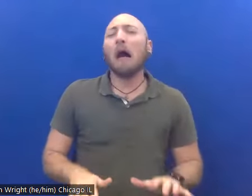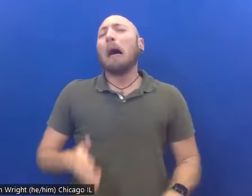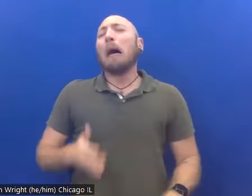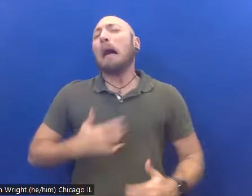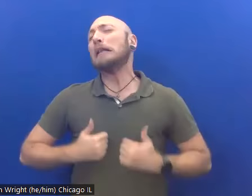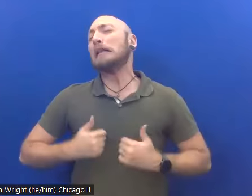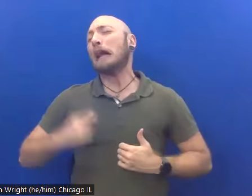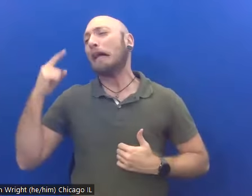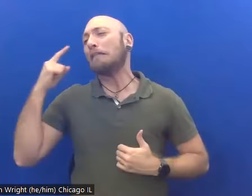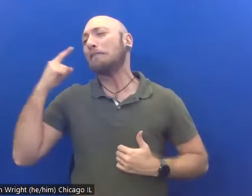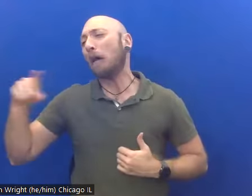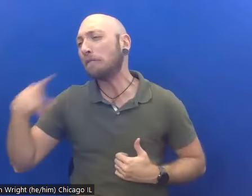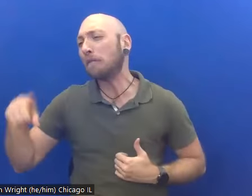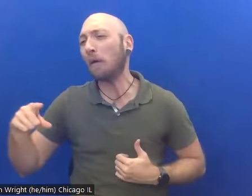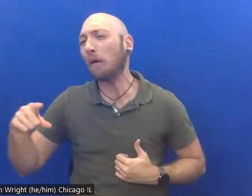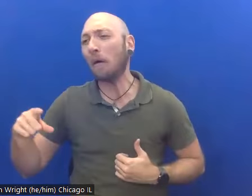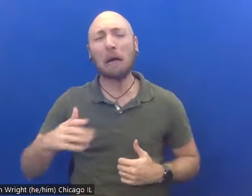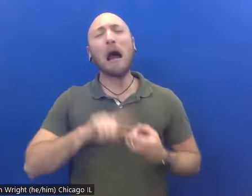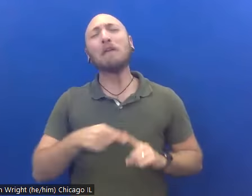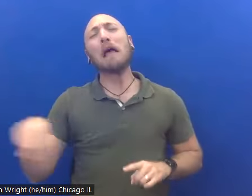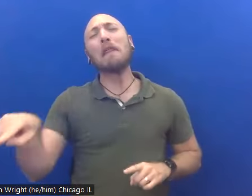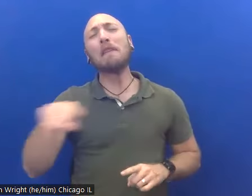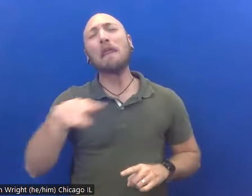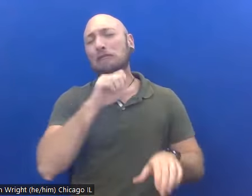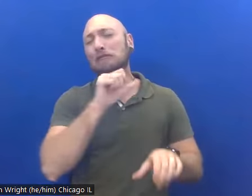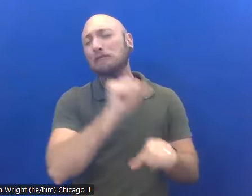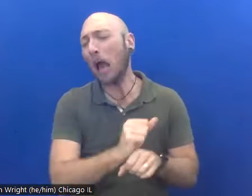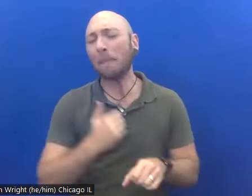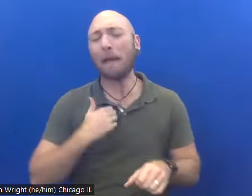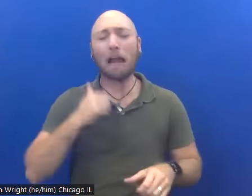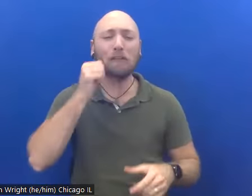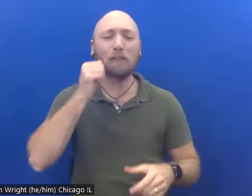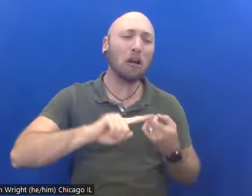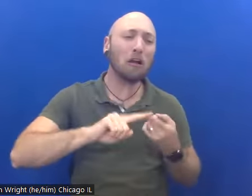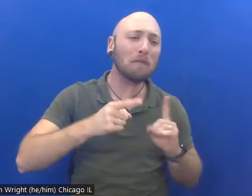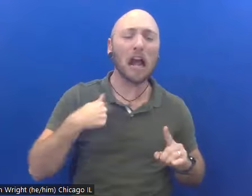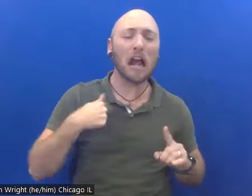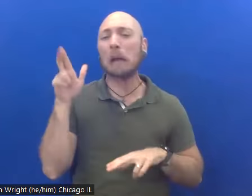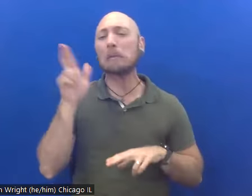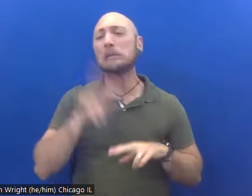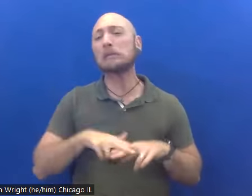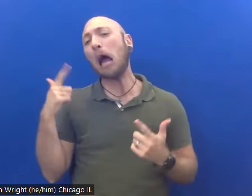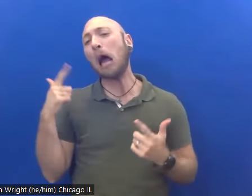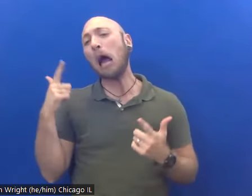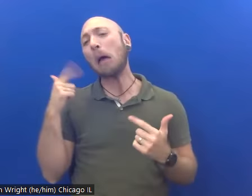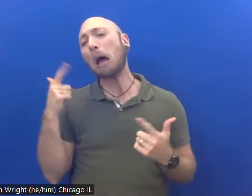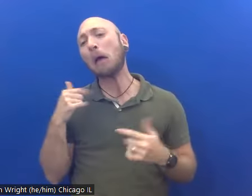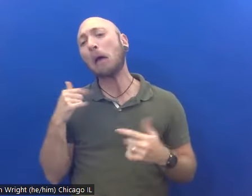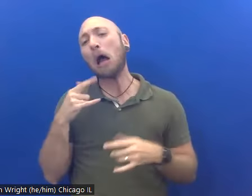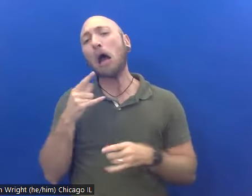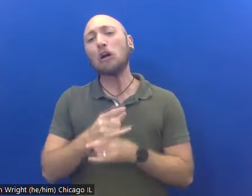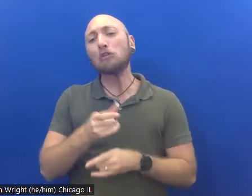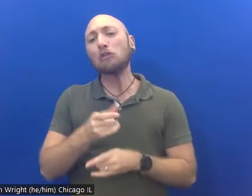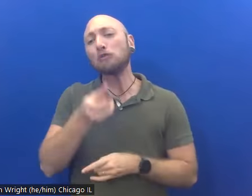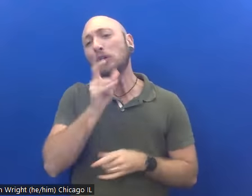getting jobs, getting girlfriends, houses, they're doing things, and I'm sitting here getting drunk. Like, oh my god, like what am I doing? I'm so much wasted potential.